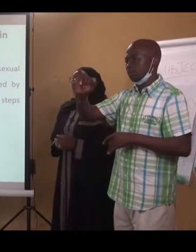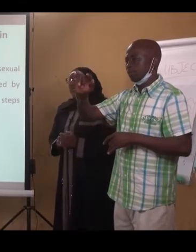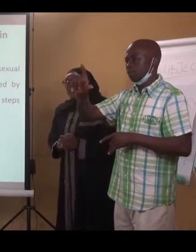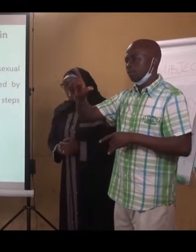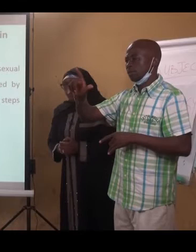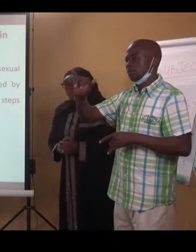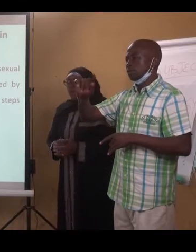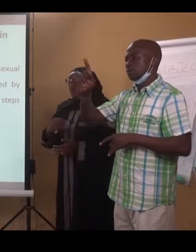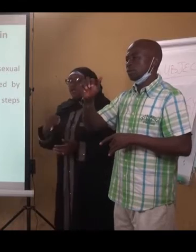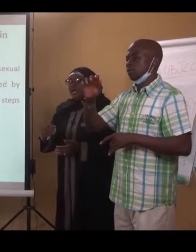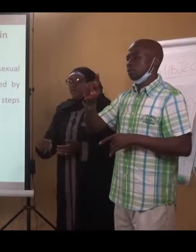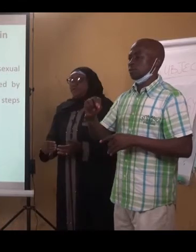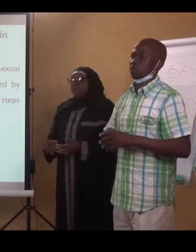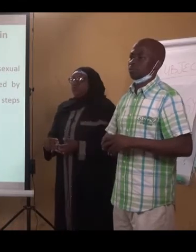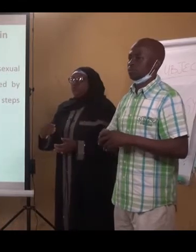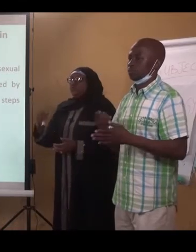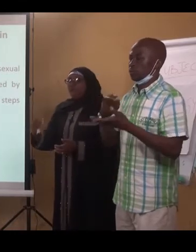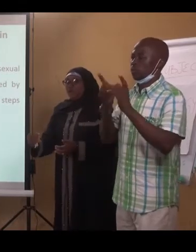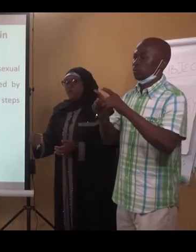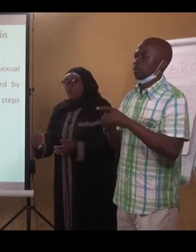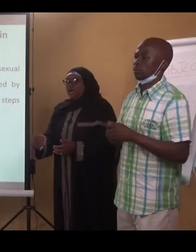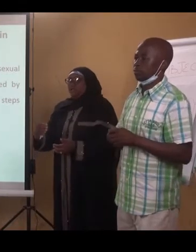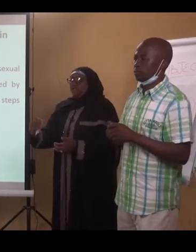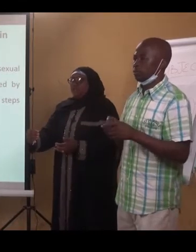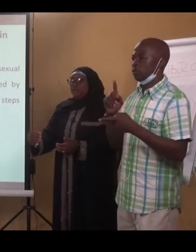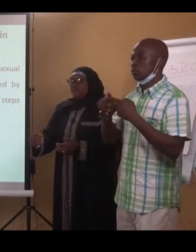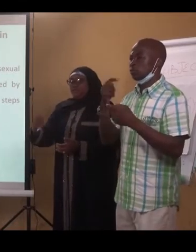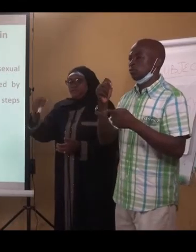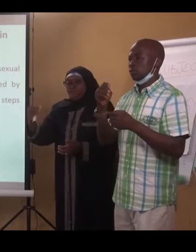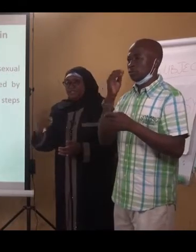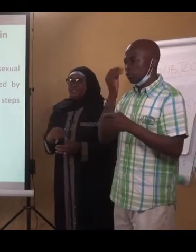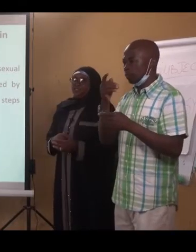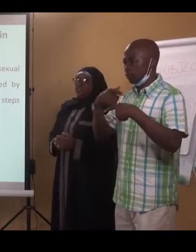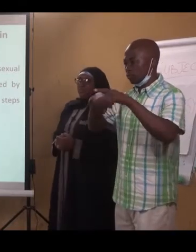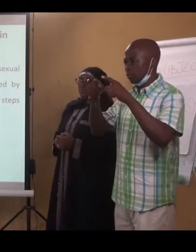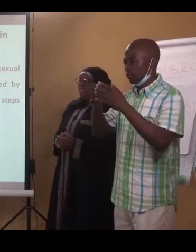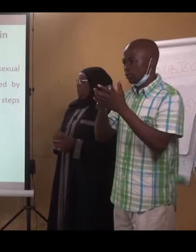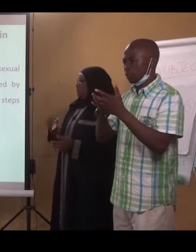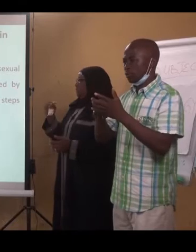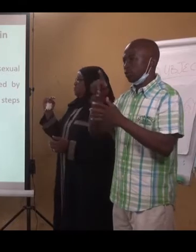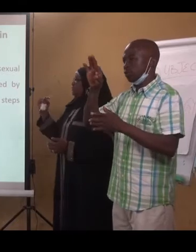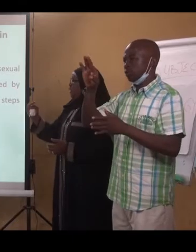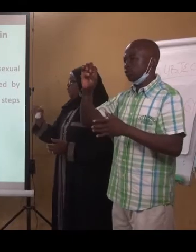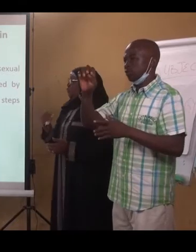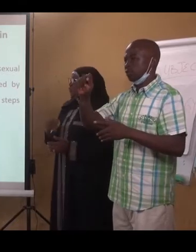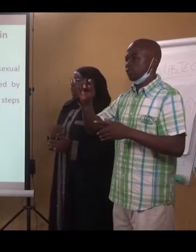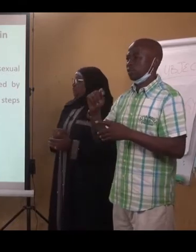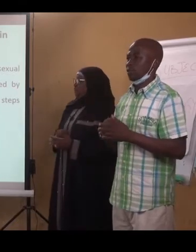this topic. What happened to the flower during fertilization? But before we go into the topic